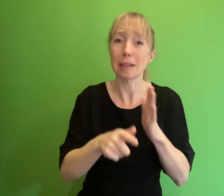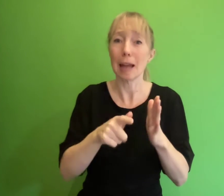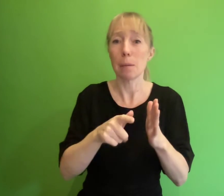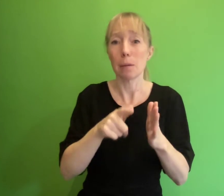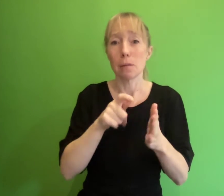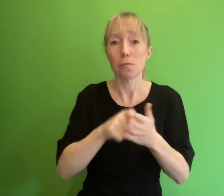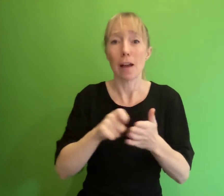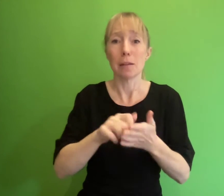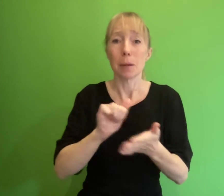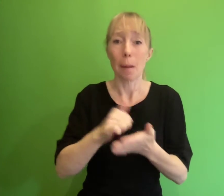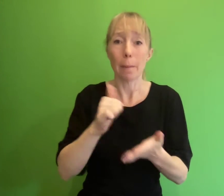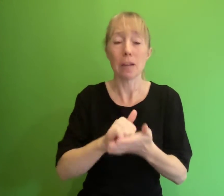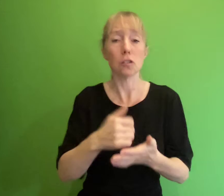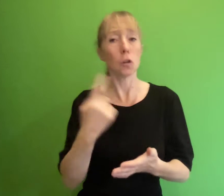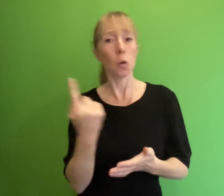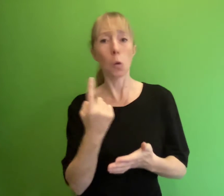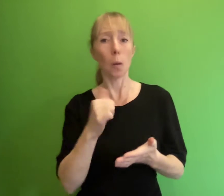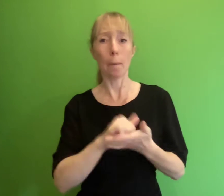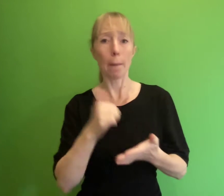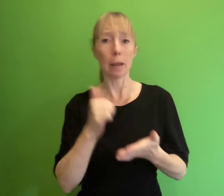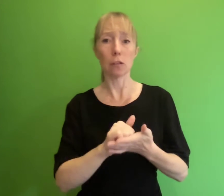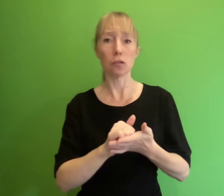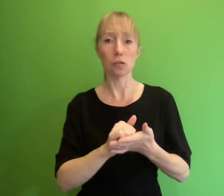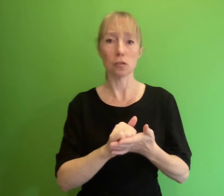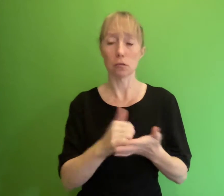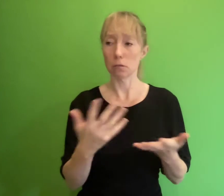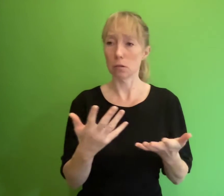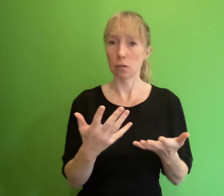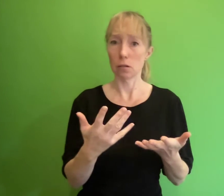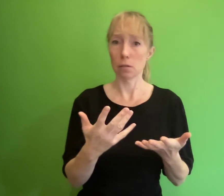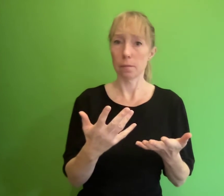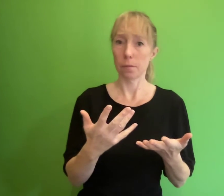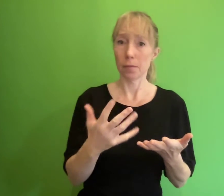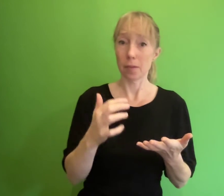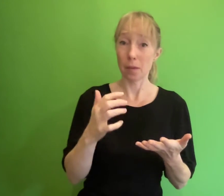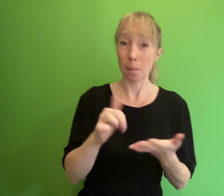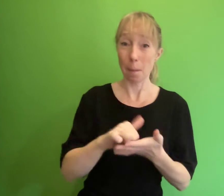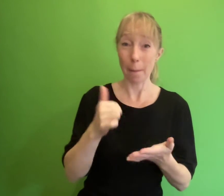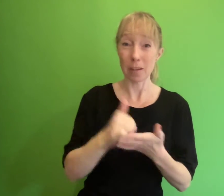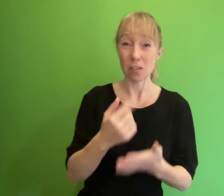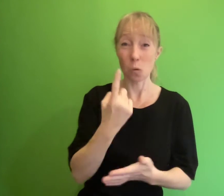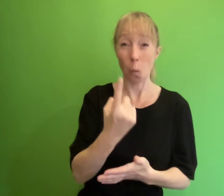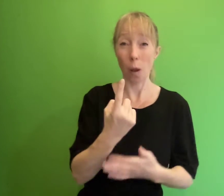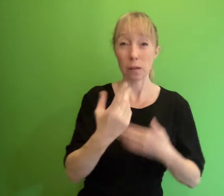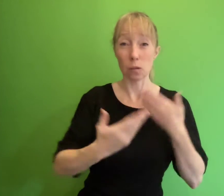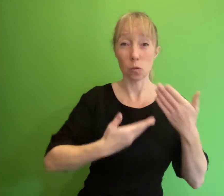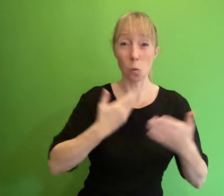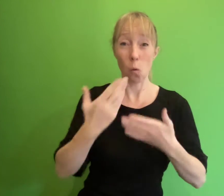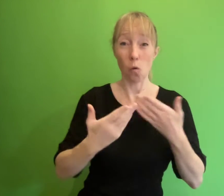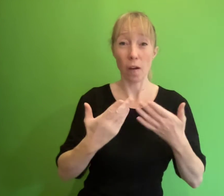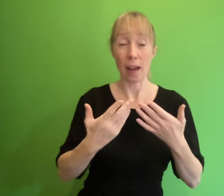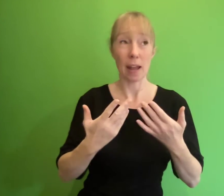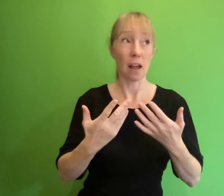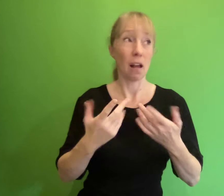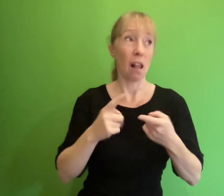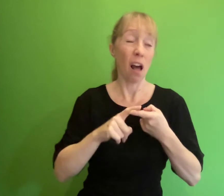published? Publishers. We've got only one story already, chronic illness memoir, just like